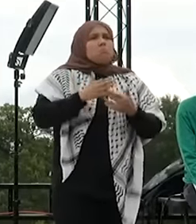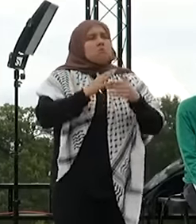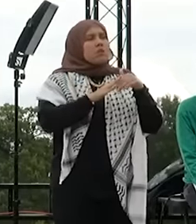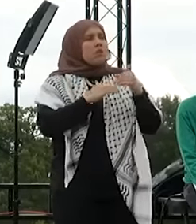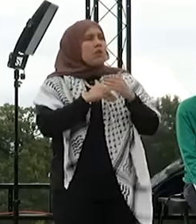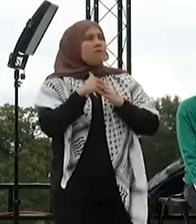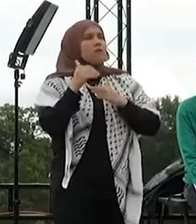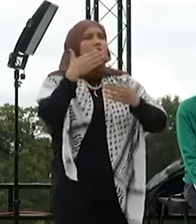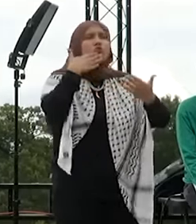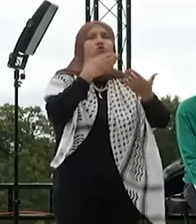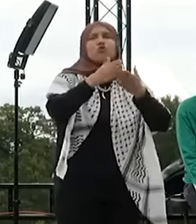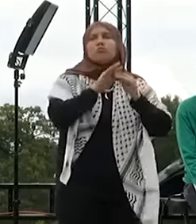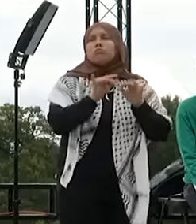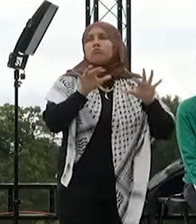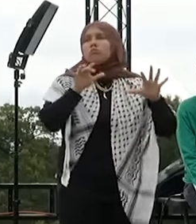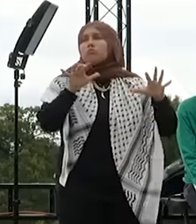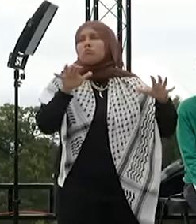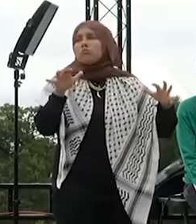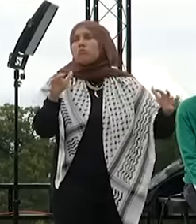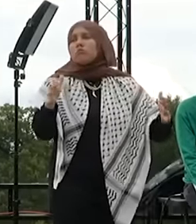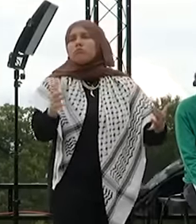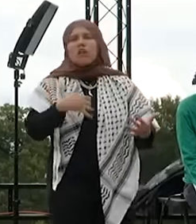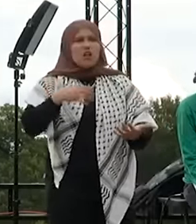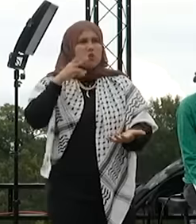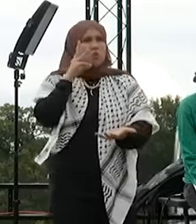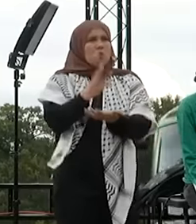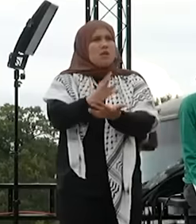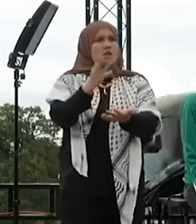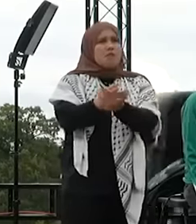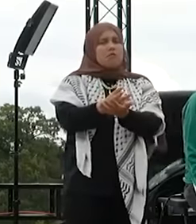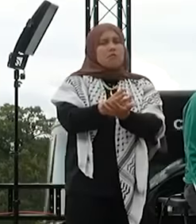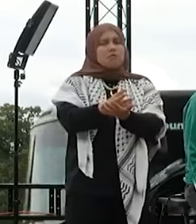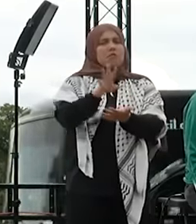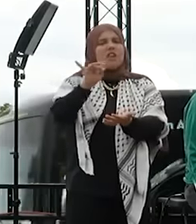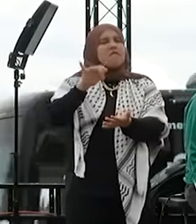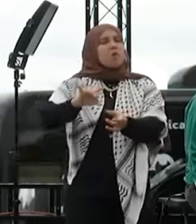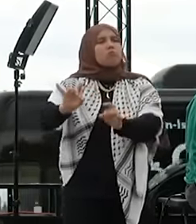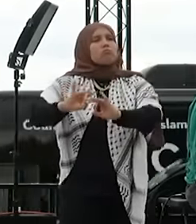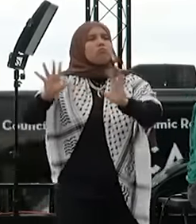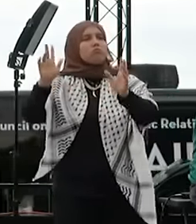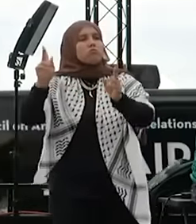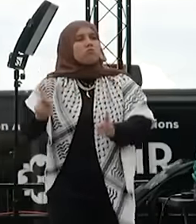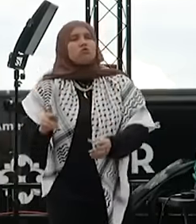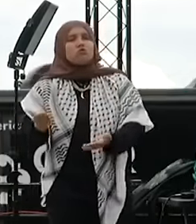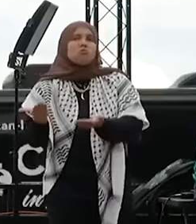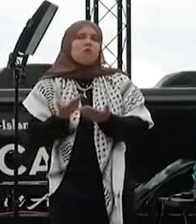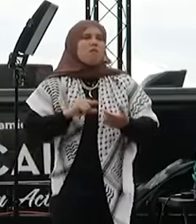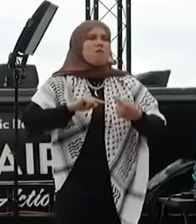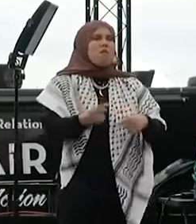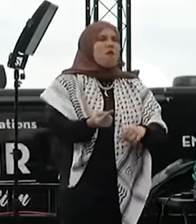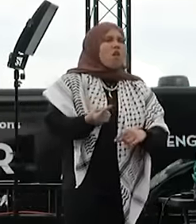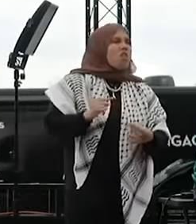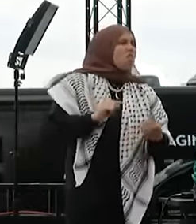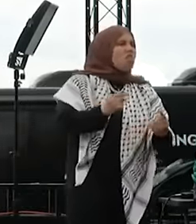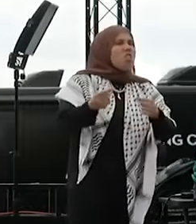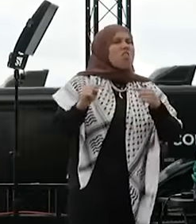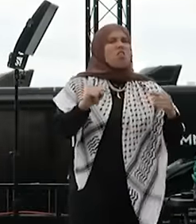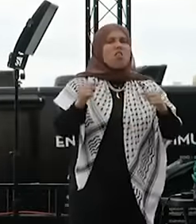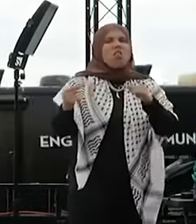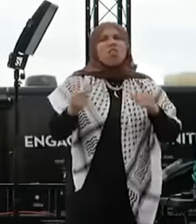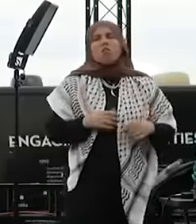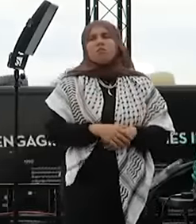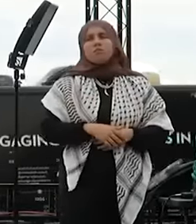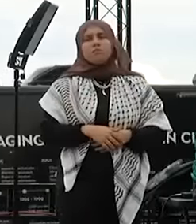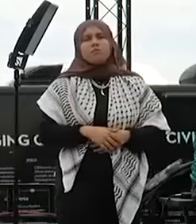and welfare to everyone around them. And you witness as well if they were people who brought harm to everyone that